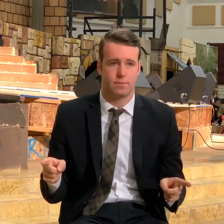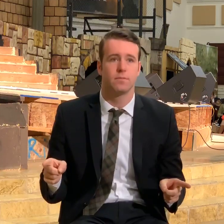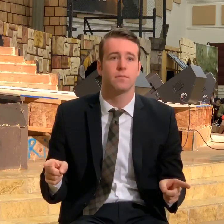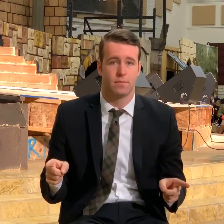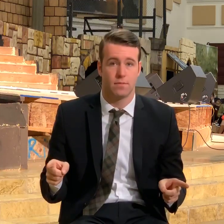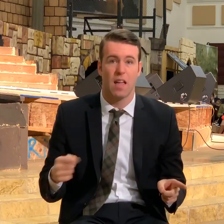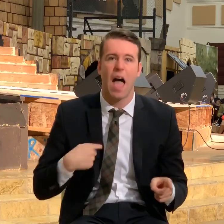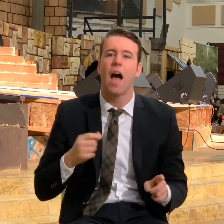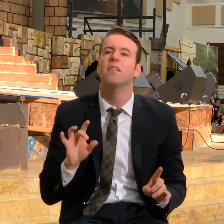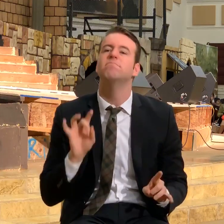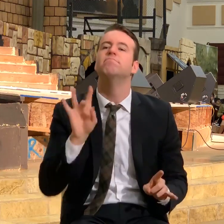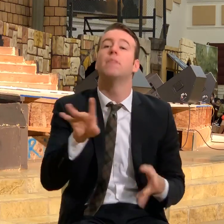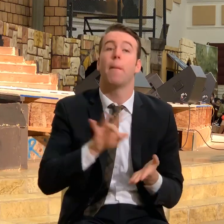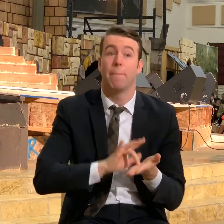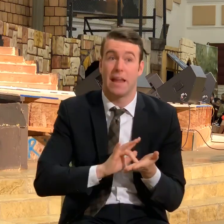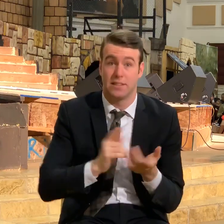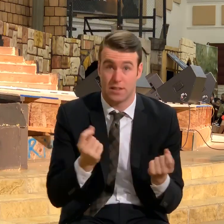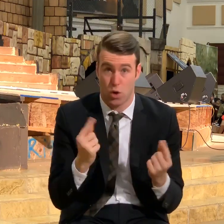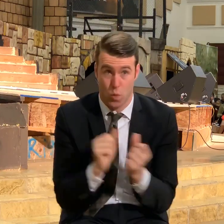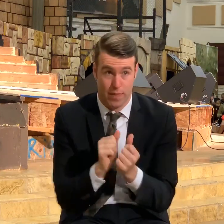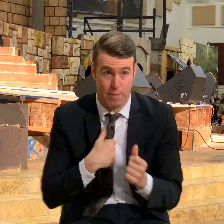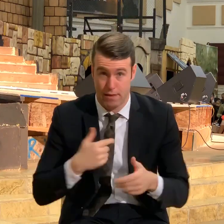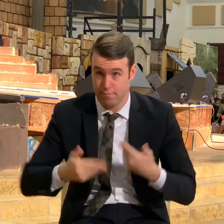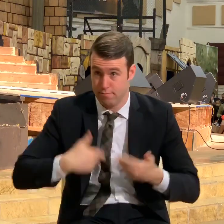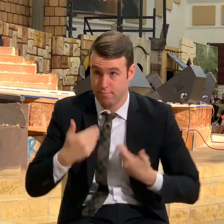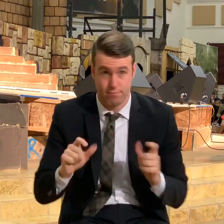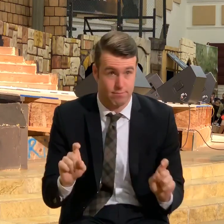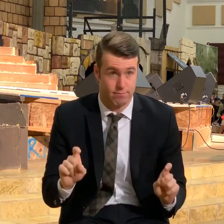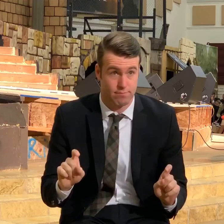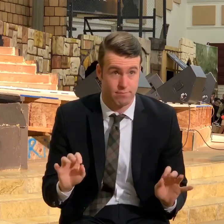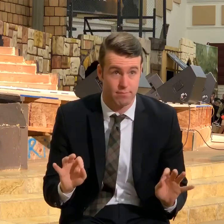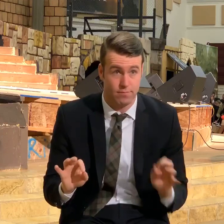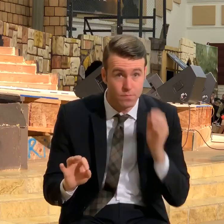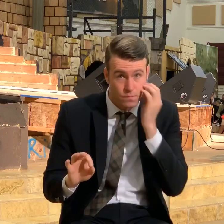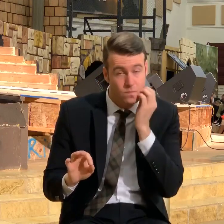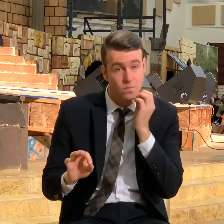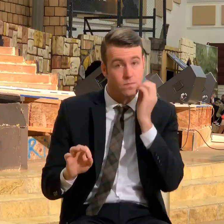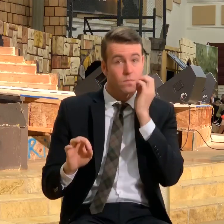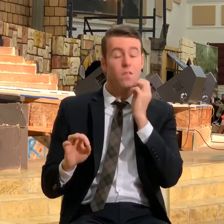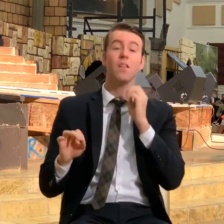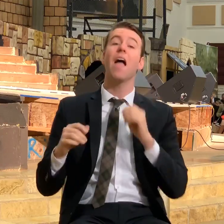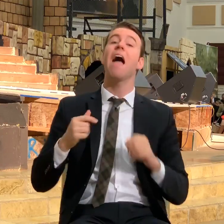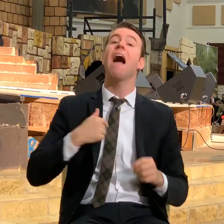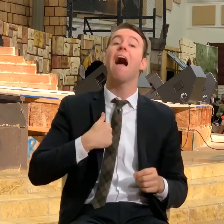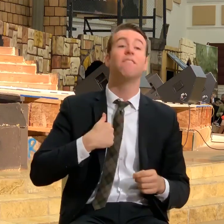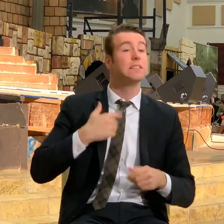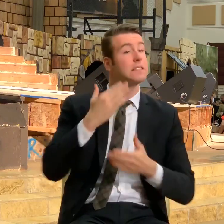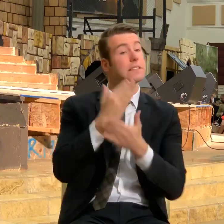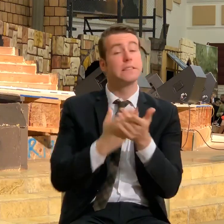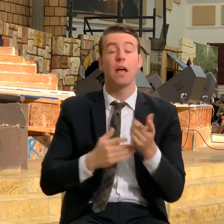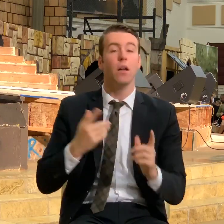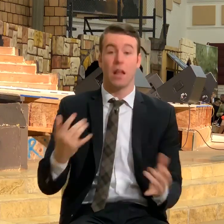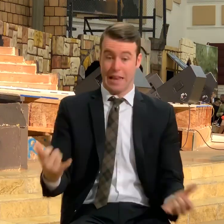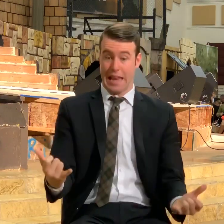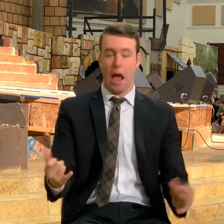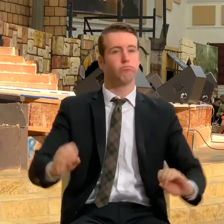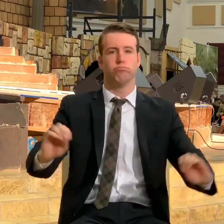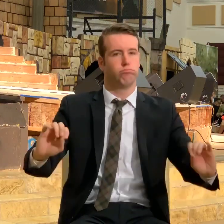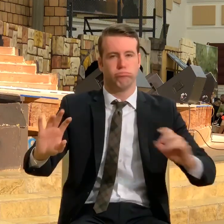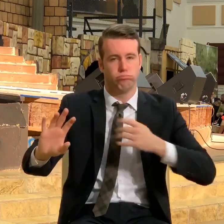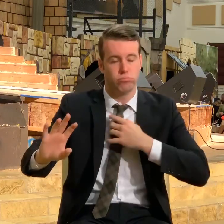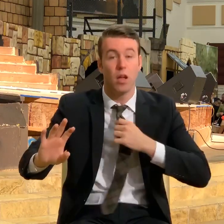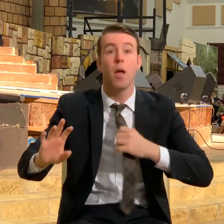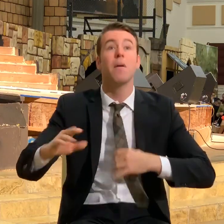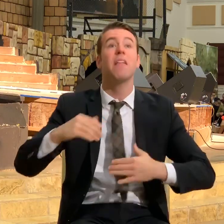This is medicine tonight, all right? Are you with me? And there will be times at some point, not happening now, but